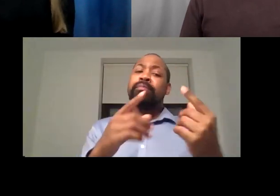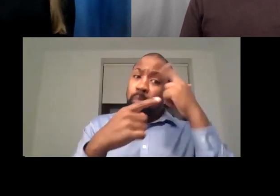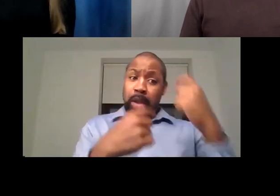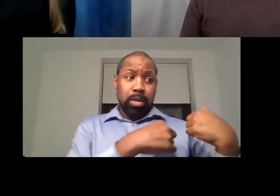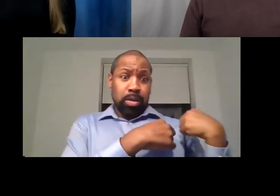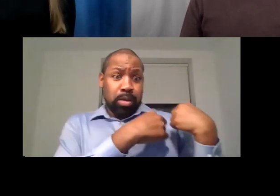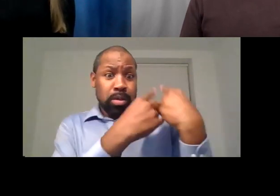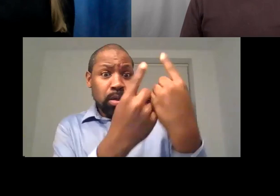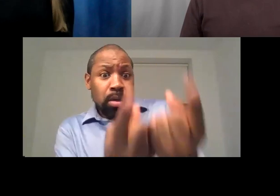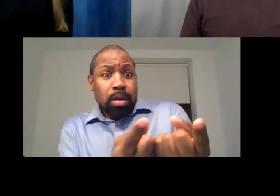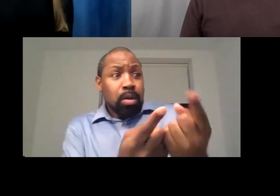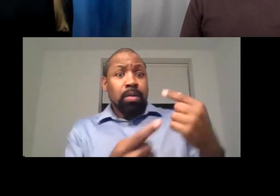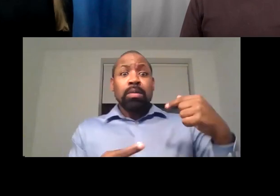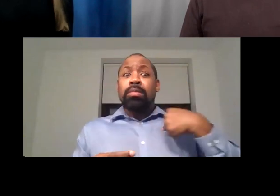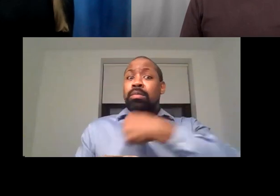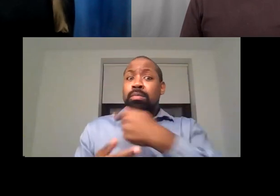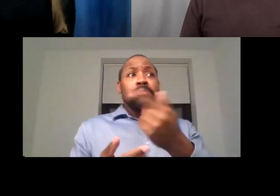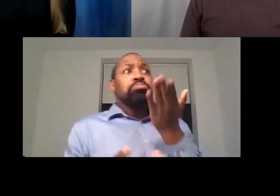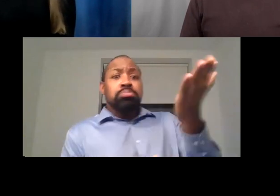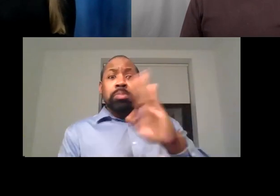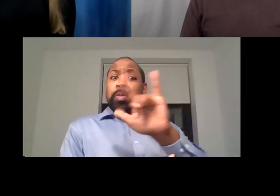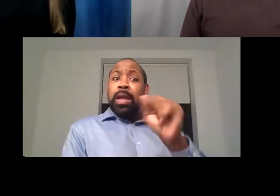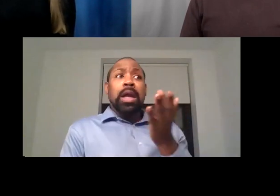something passed in the legislature, and begin that